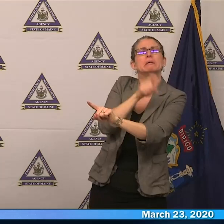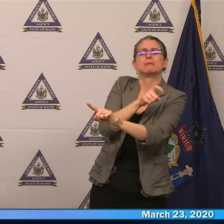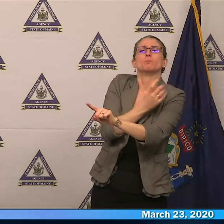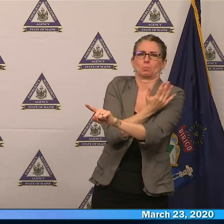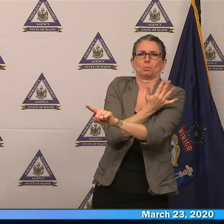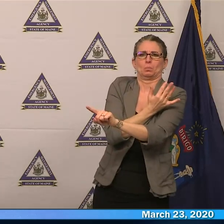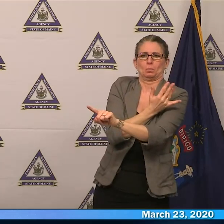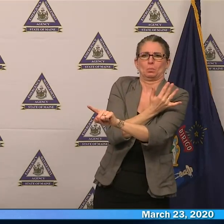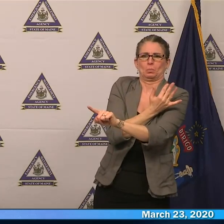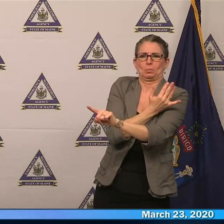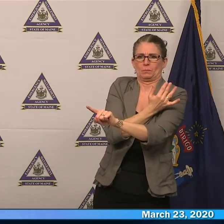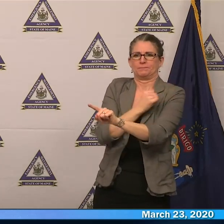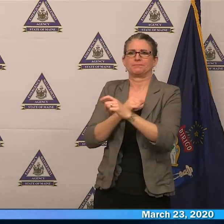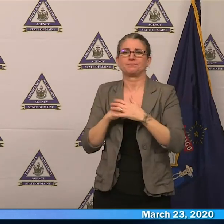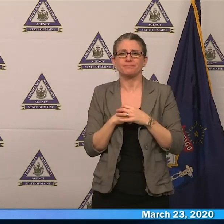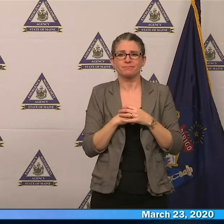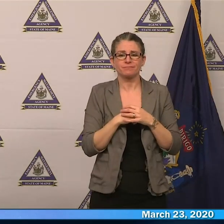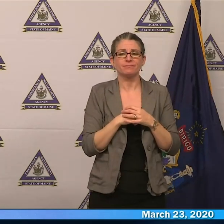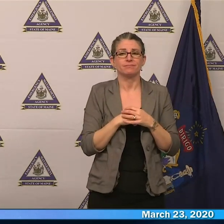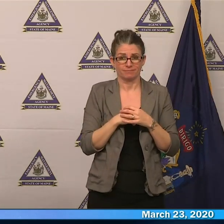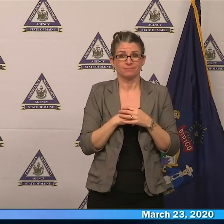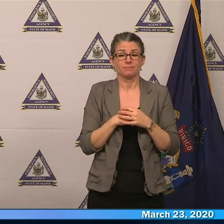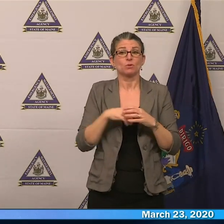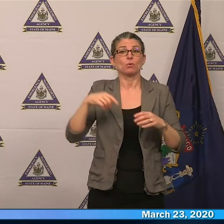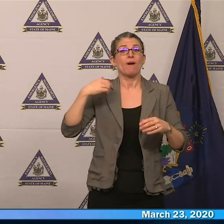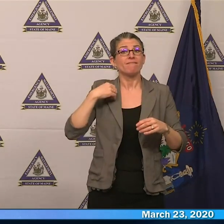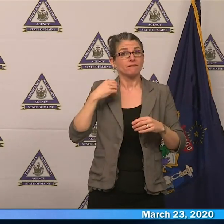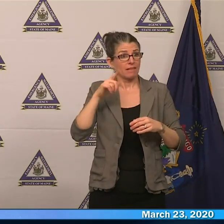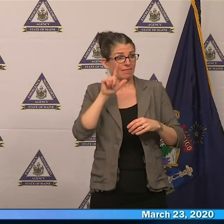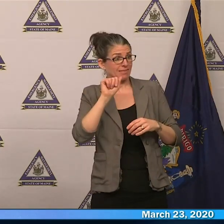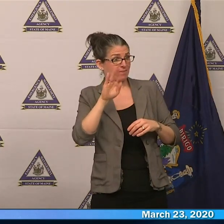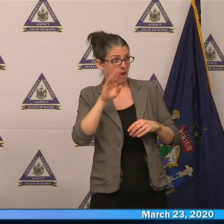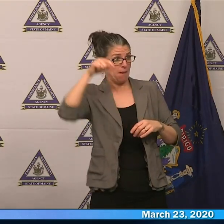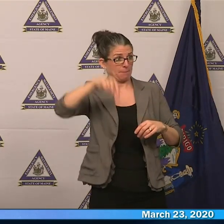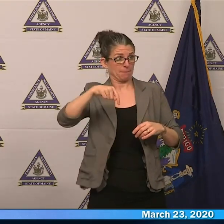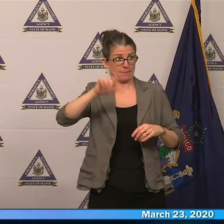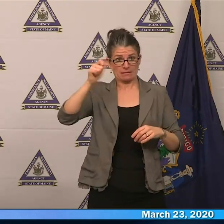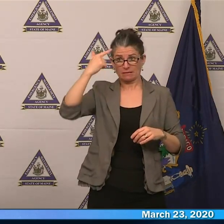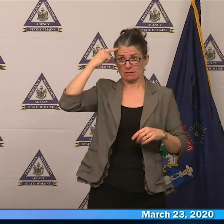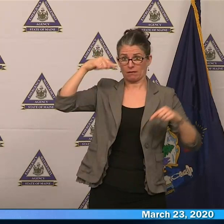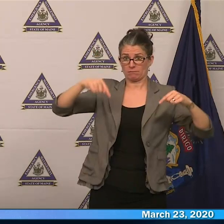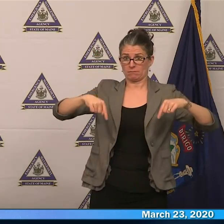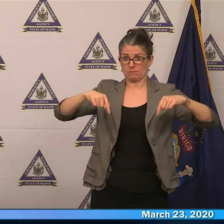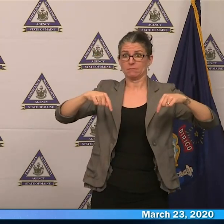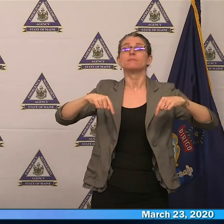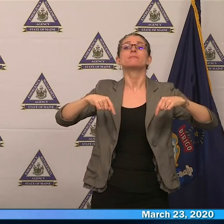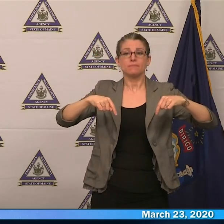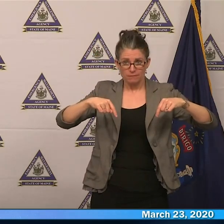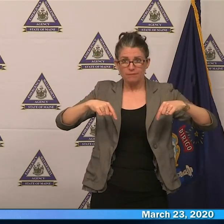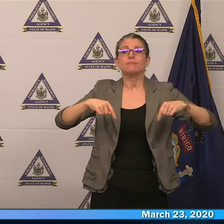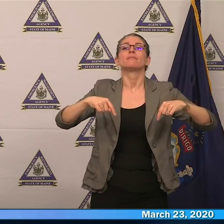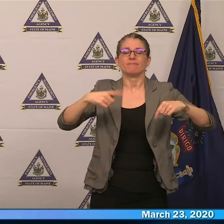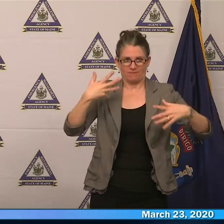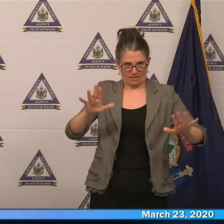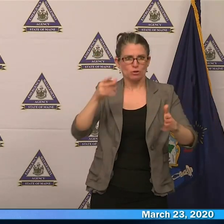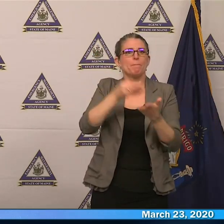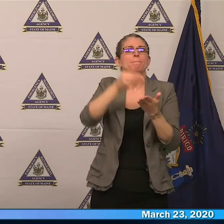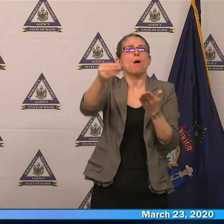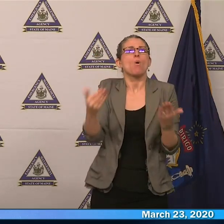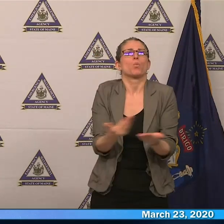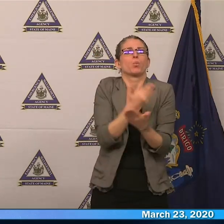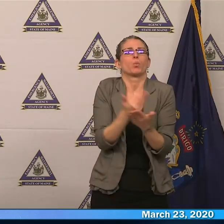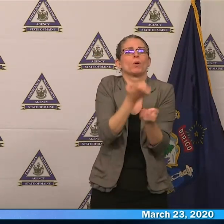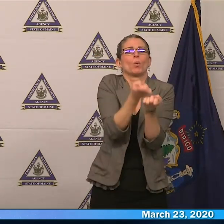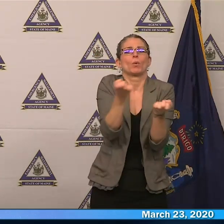is that our laboratory team in Augusta is investigating the purchase of an additional piece of equipment.